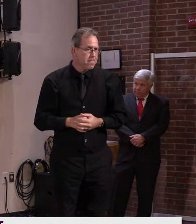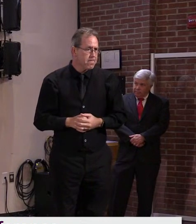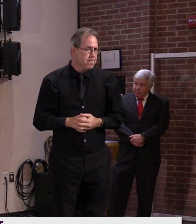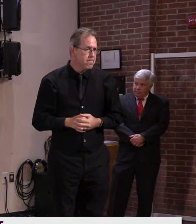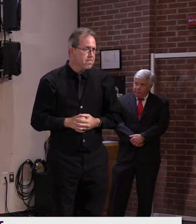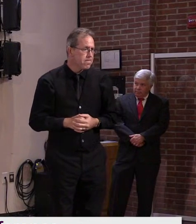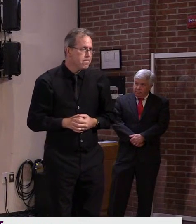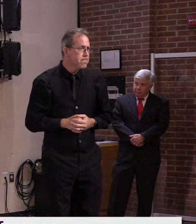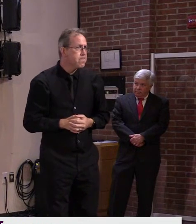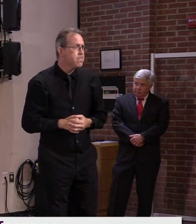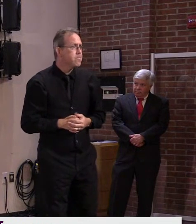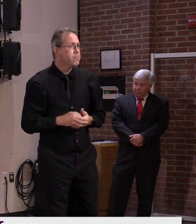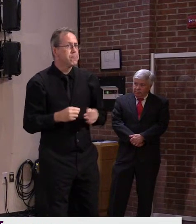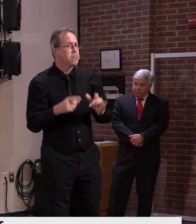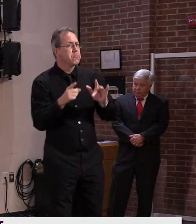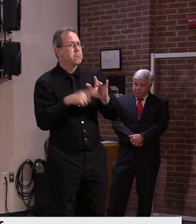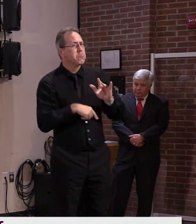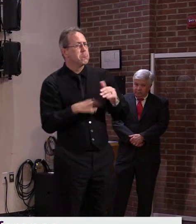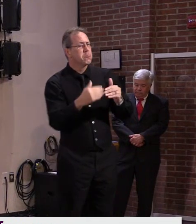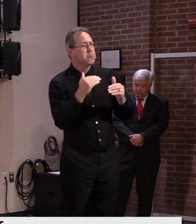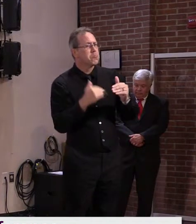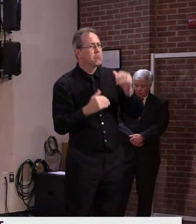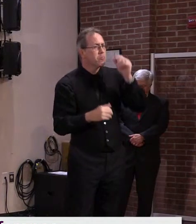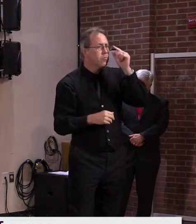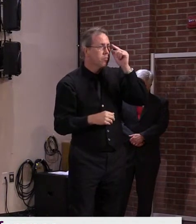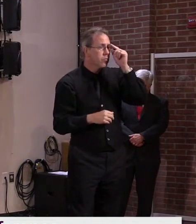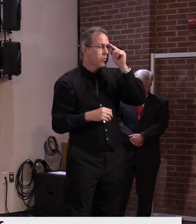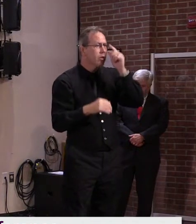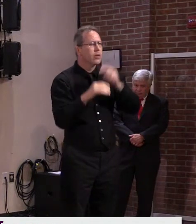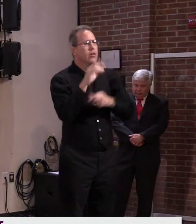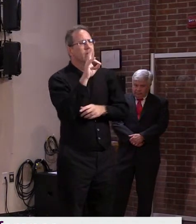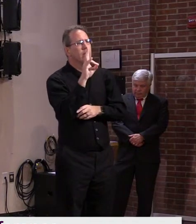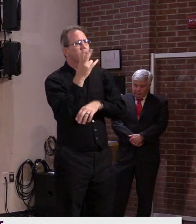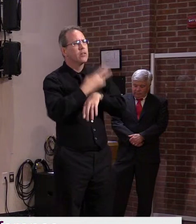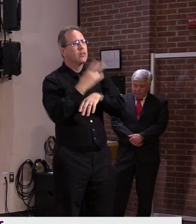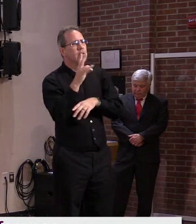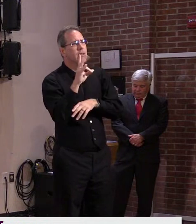All right, we'll go to Derek at 7 Days.